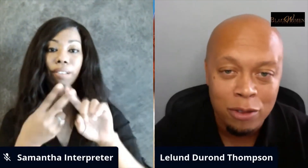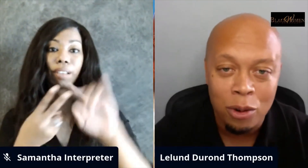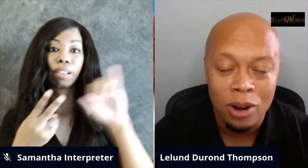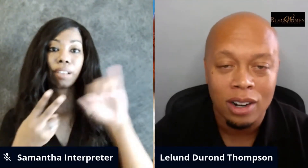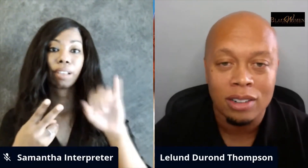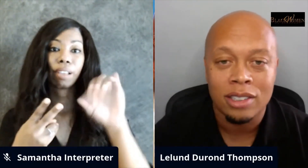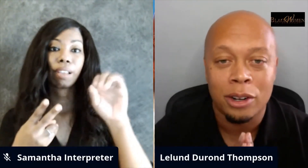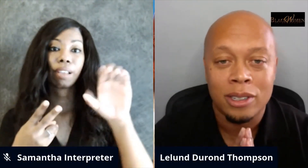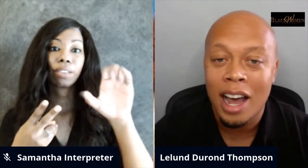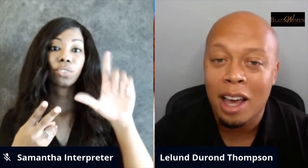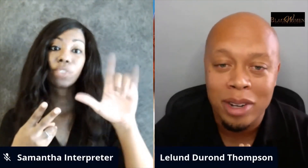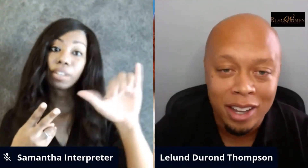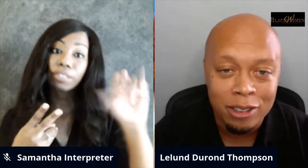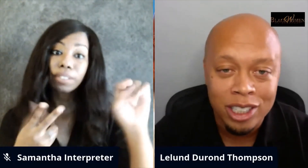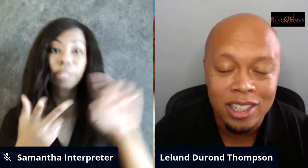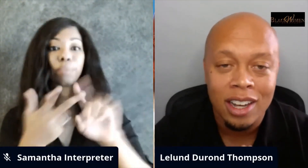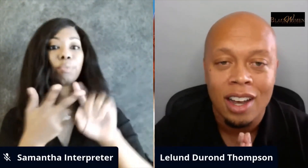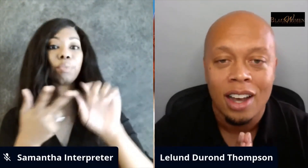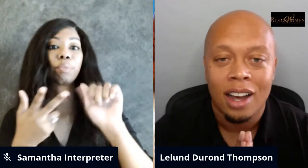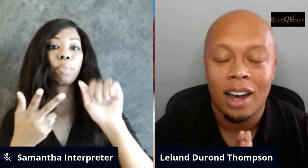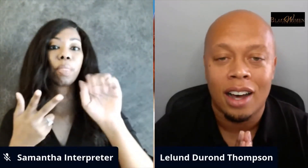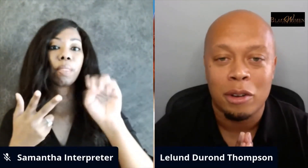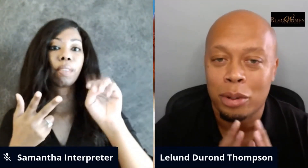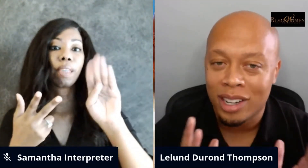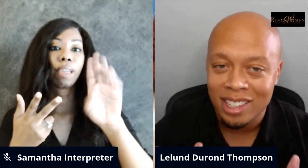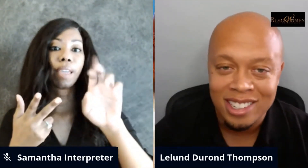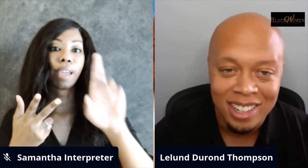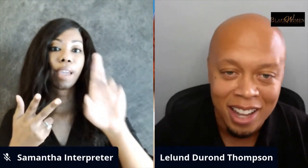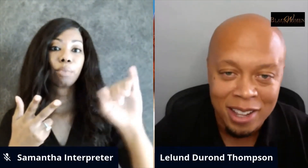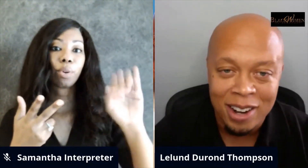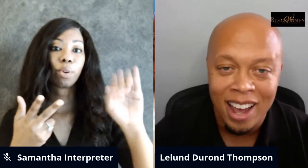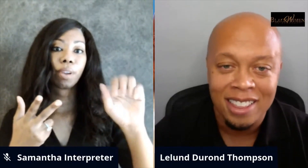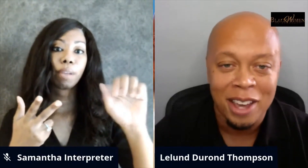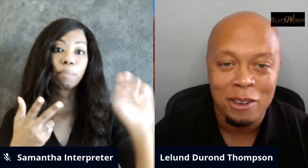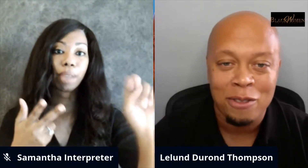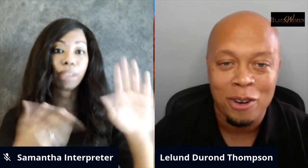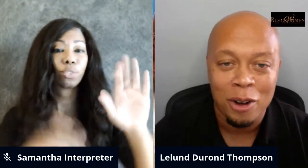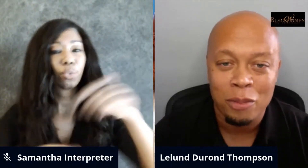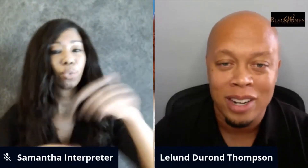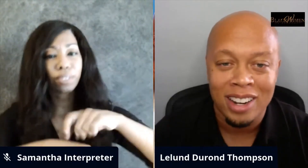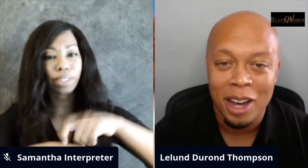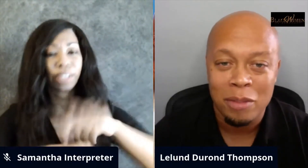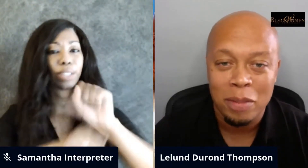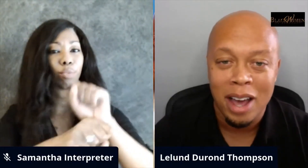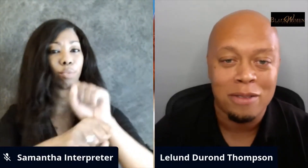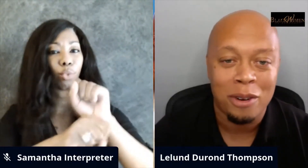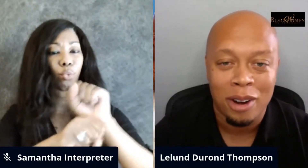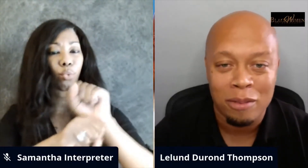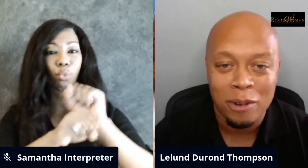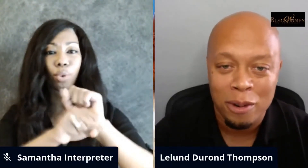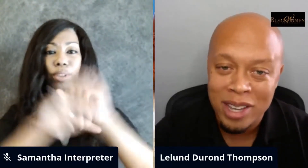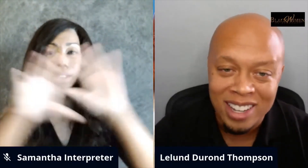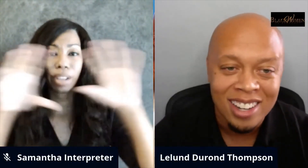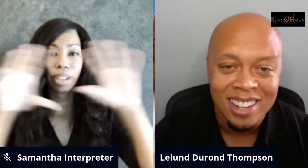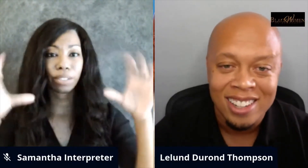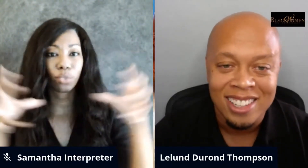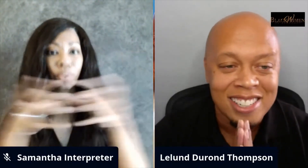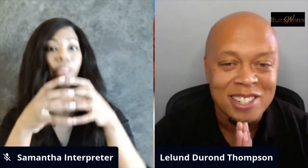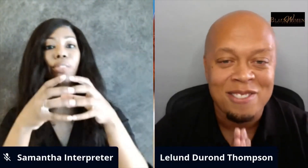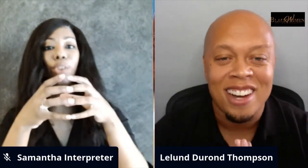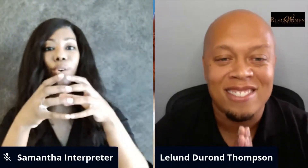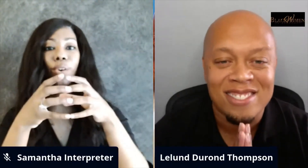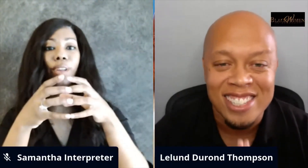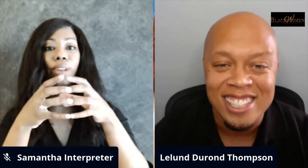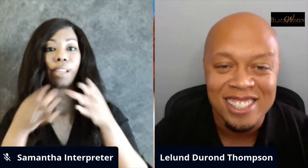Iman for your time and energy in putting this together. And thank you for opening up a platform for me,